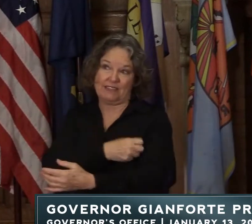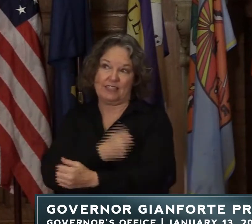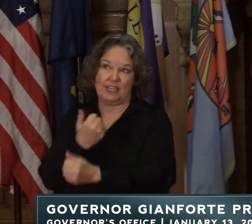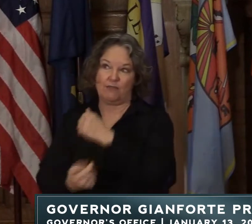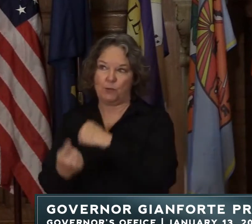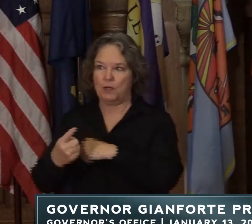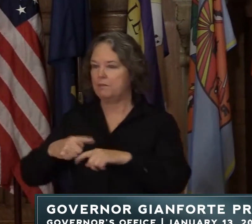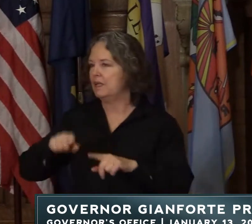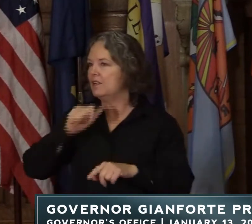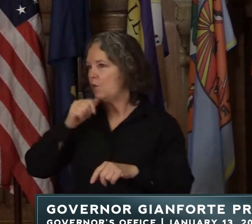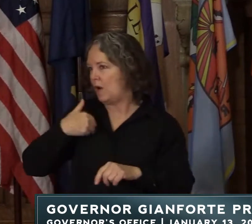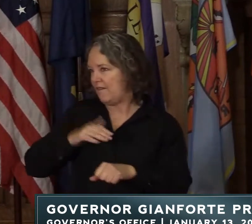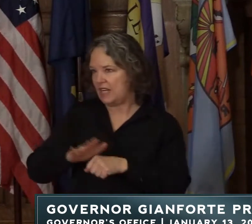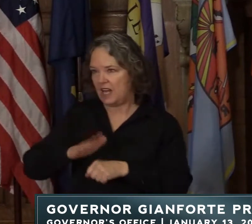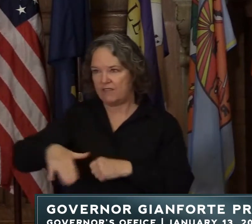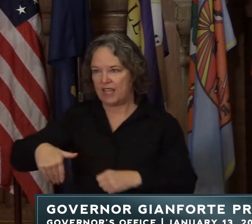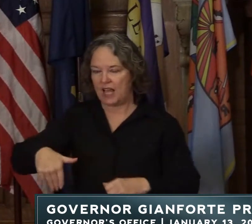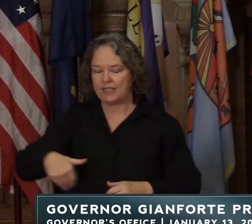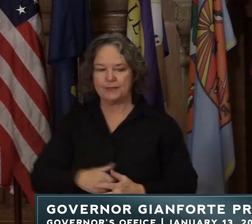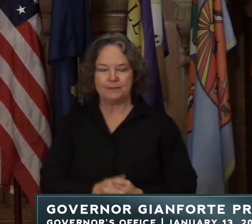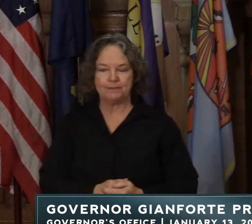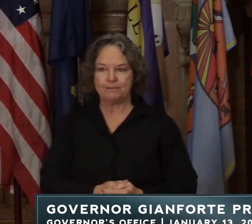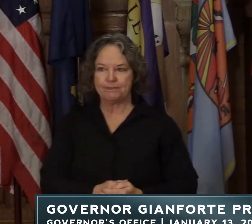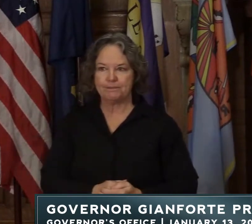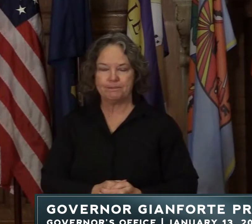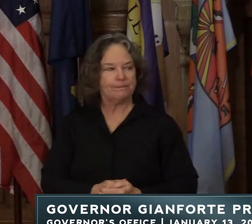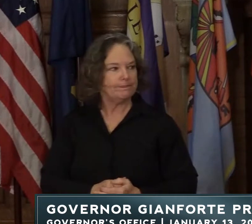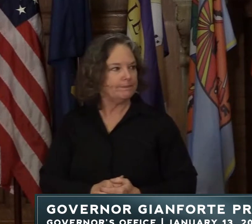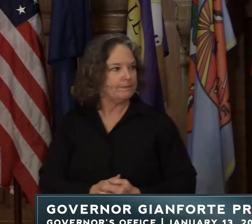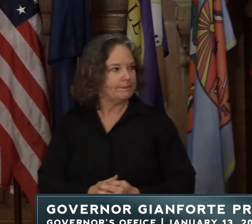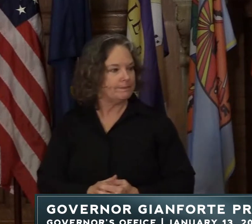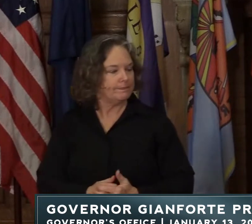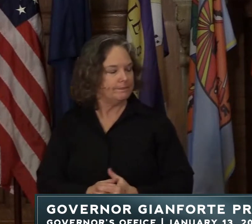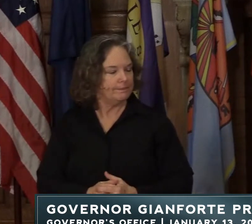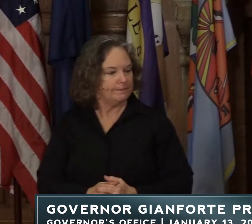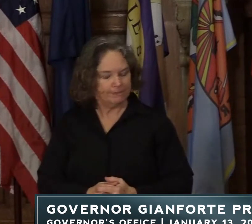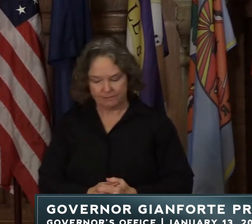yet. Take another online.